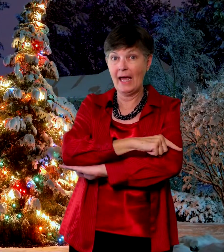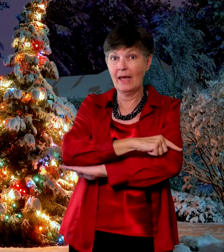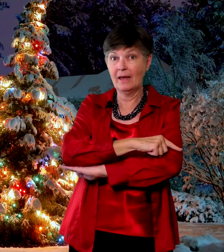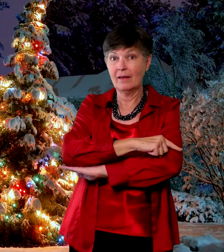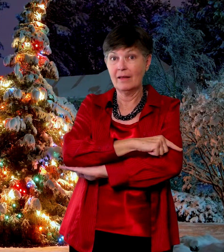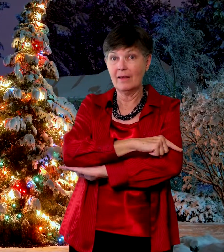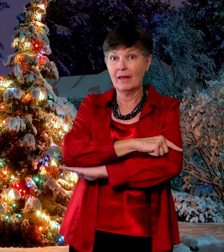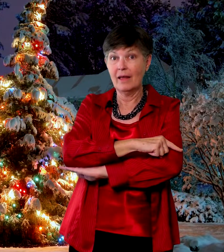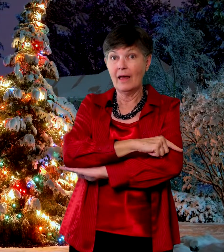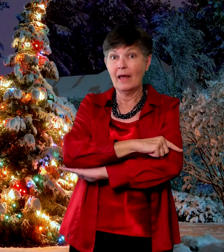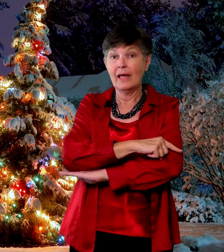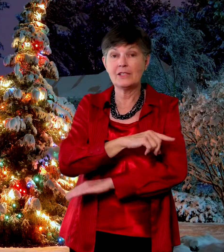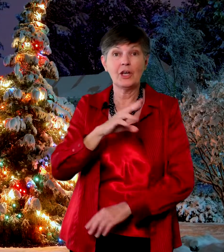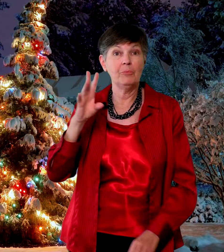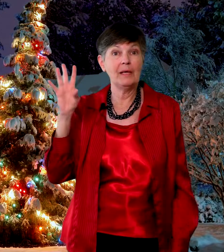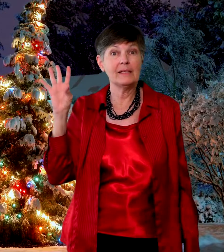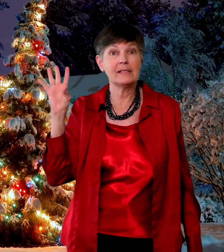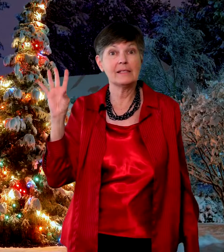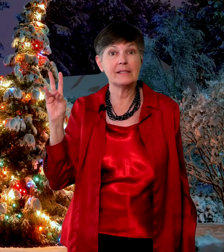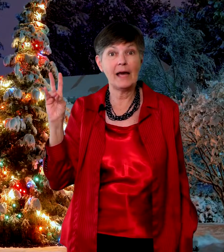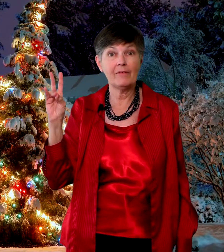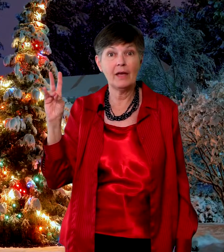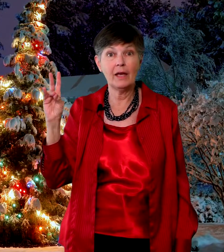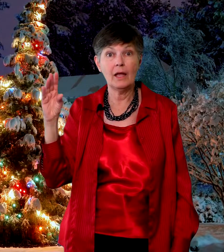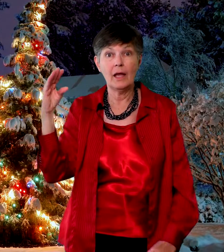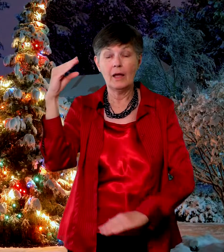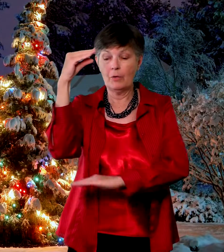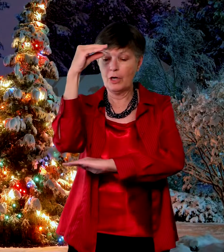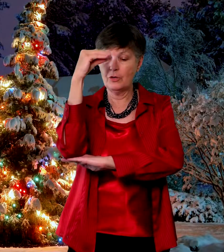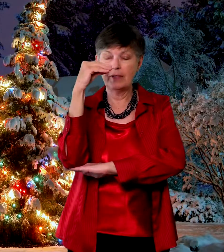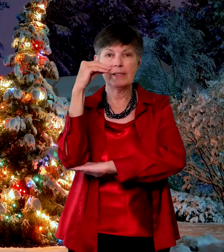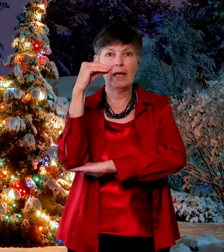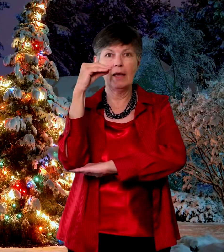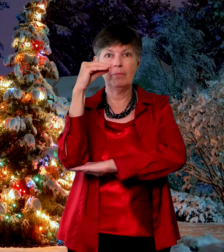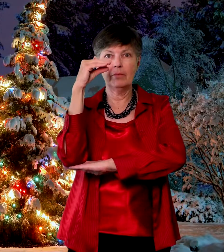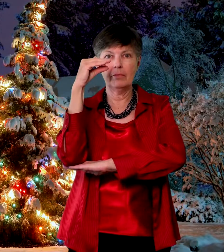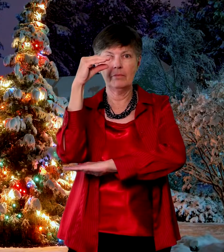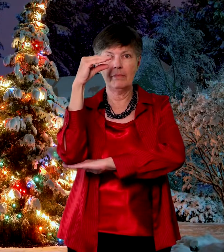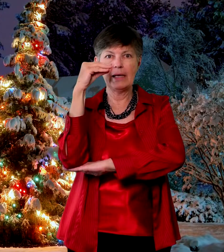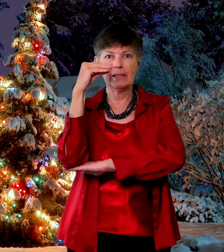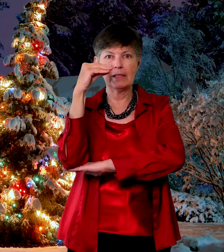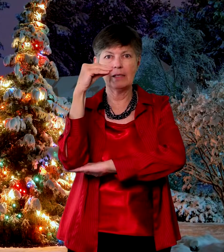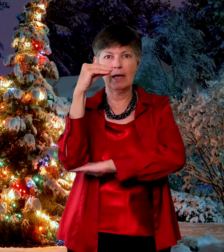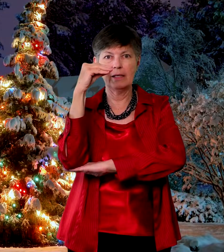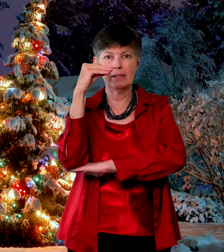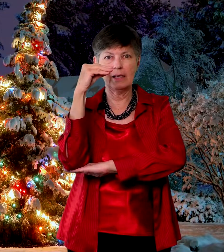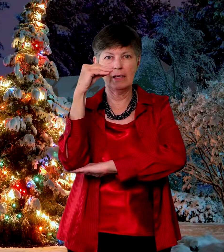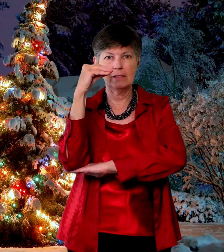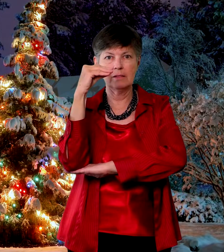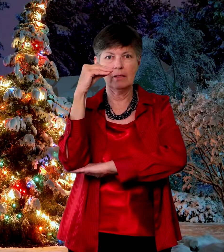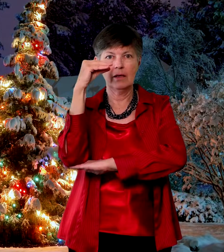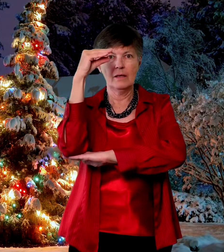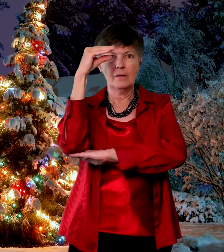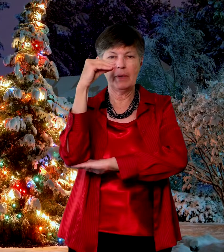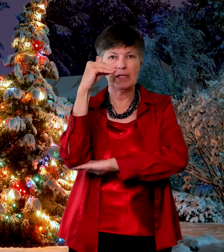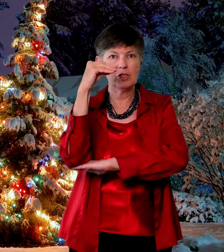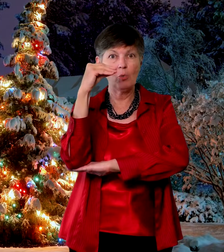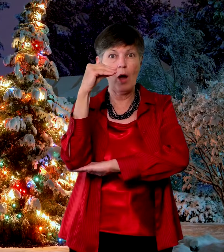day, it's going to be 7. We're going to do the same basic sign as geese, but it's